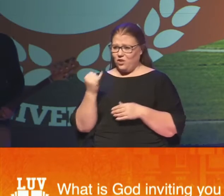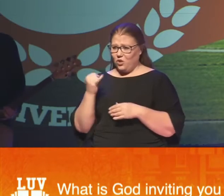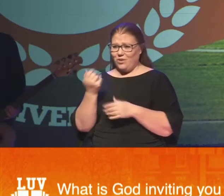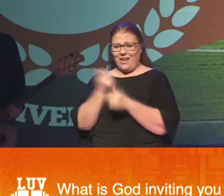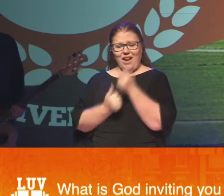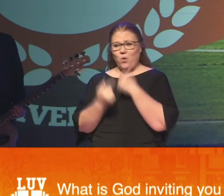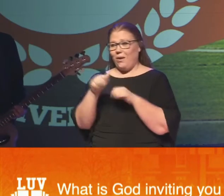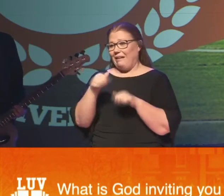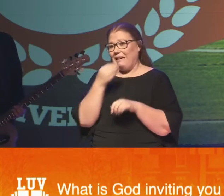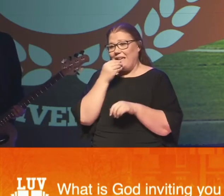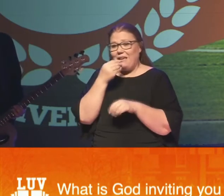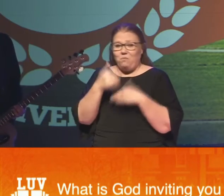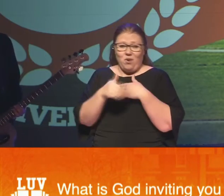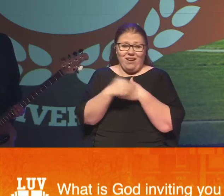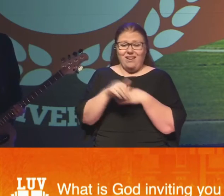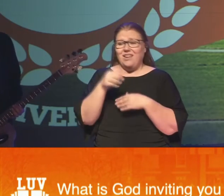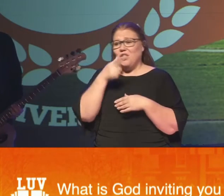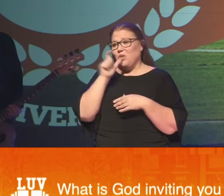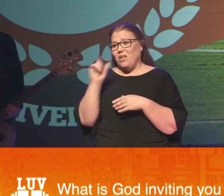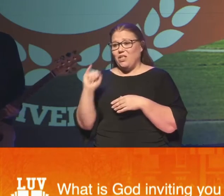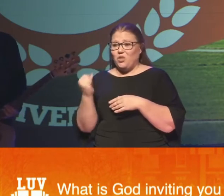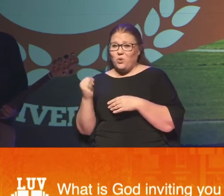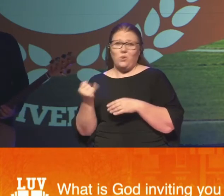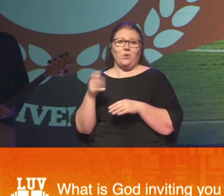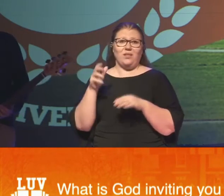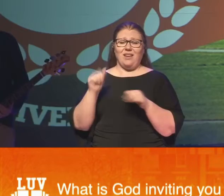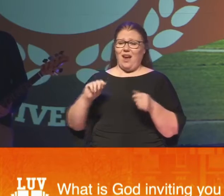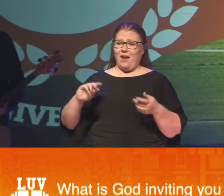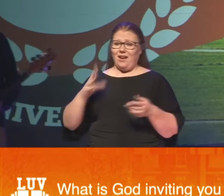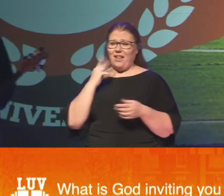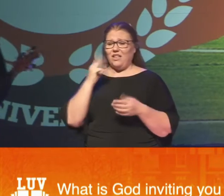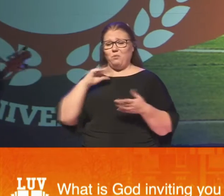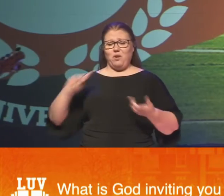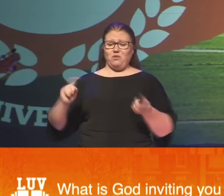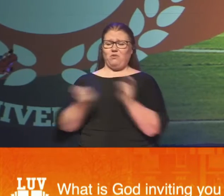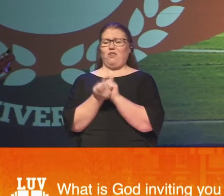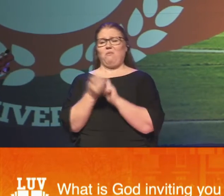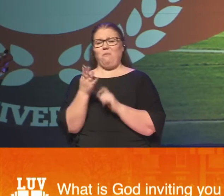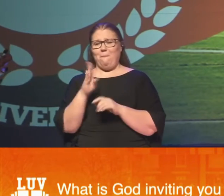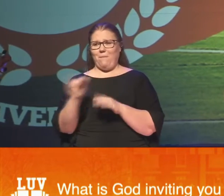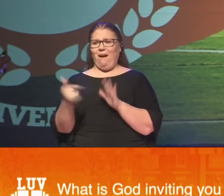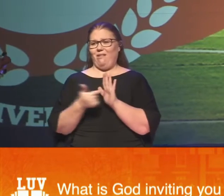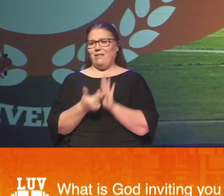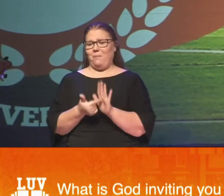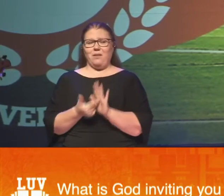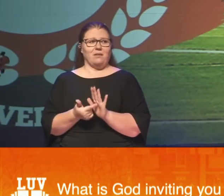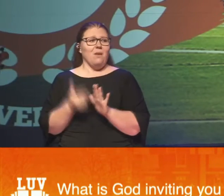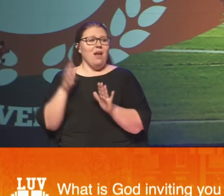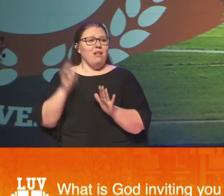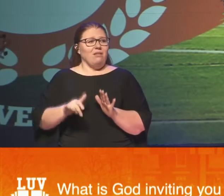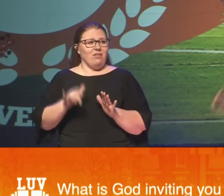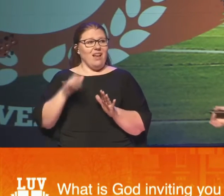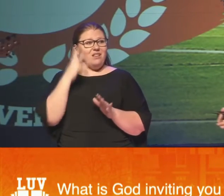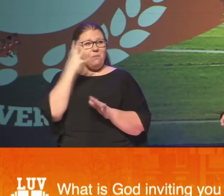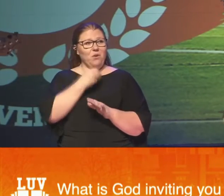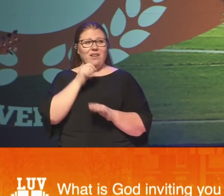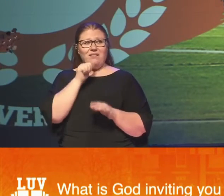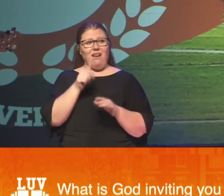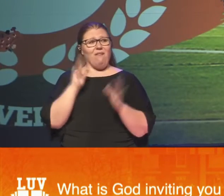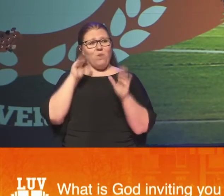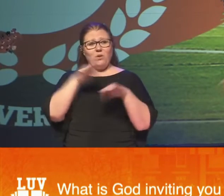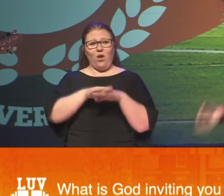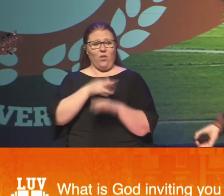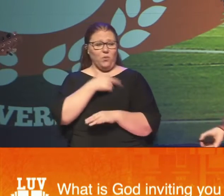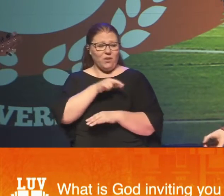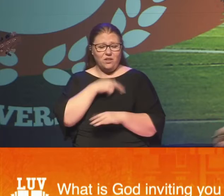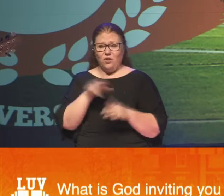can eat bread, and anybody can drink juice, and anybody can be transformed by what it means. That's the beauty of it. It's not about the religion you're a part of,